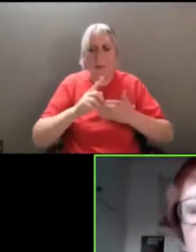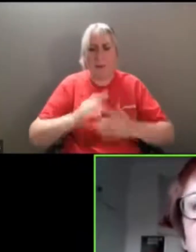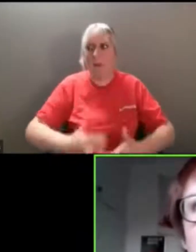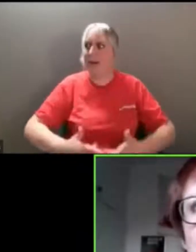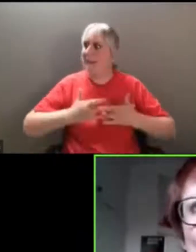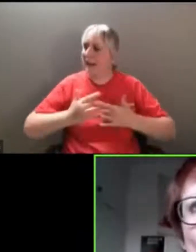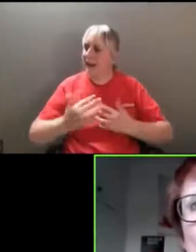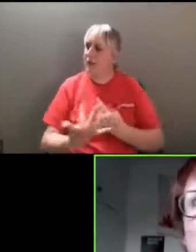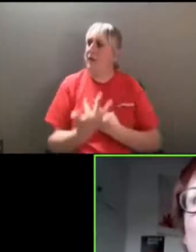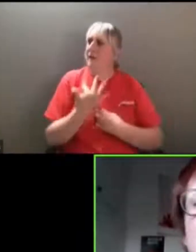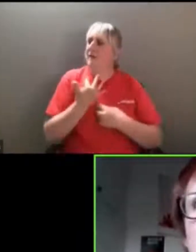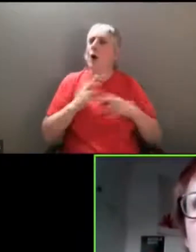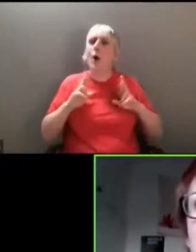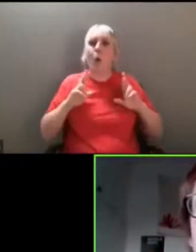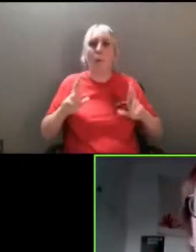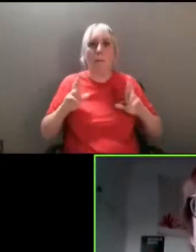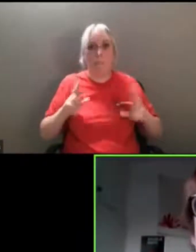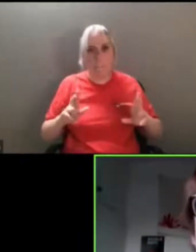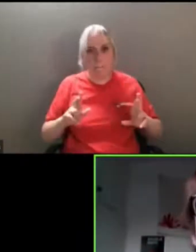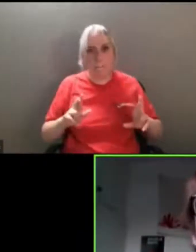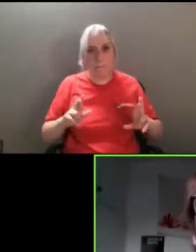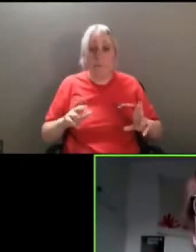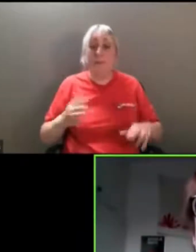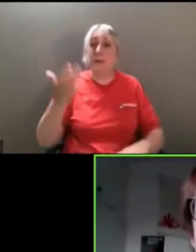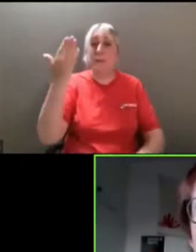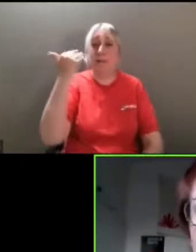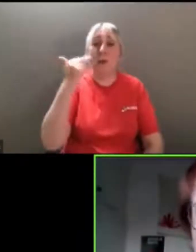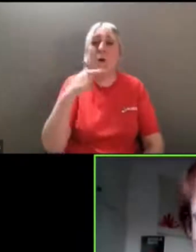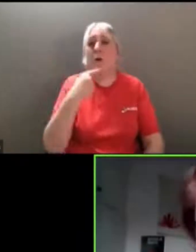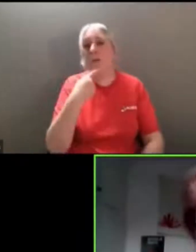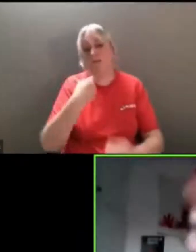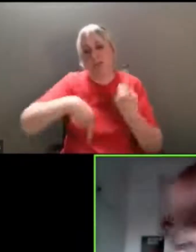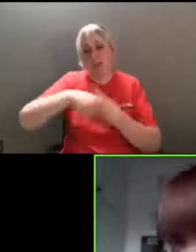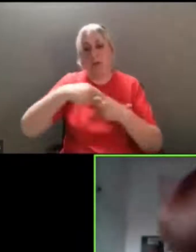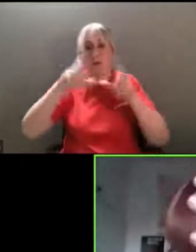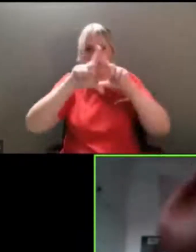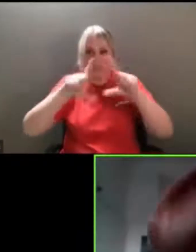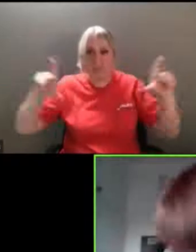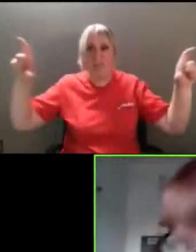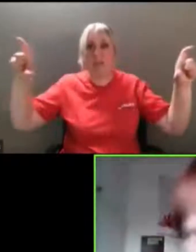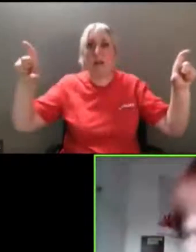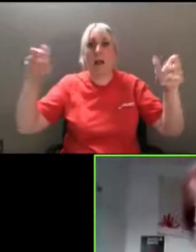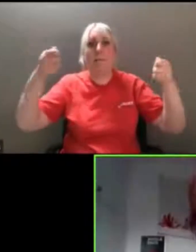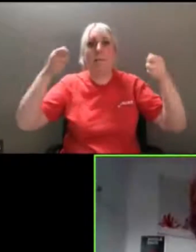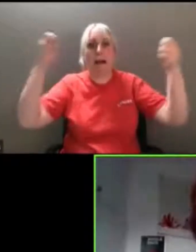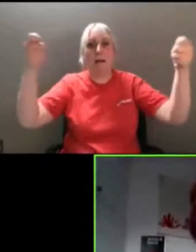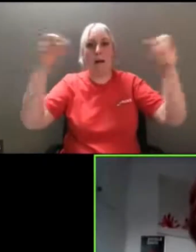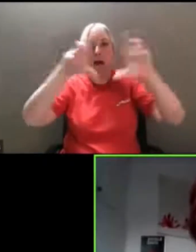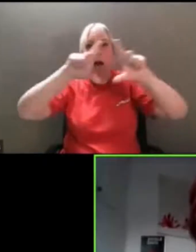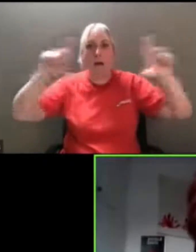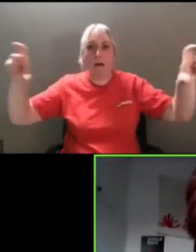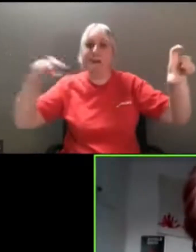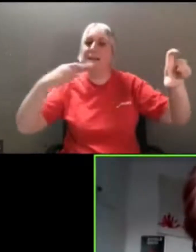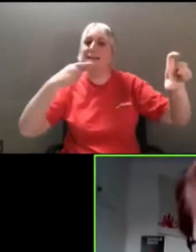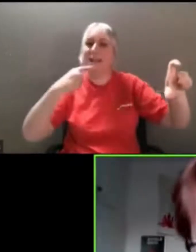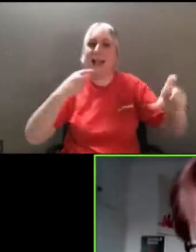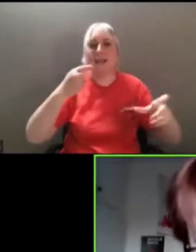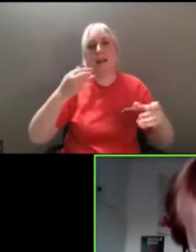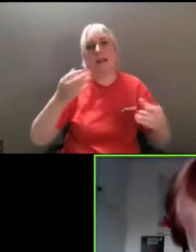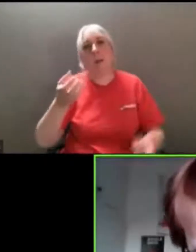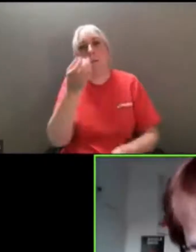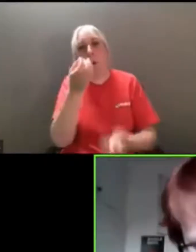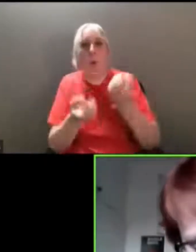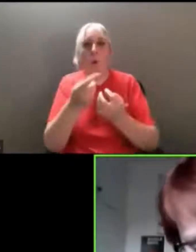when Osborne was announcing a budget in Parliament at the same time that was going to, cut loads of the